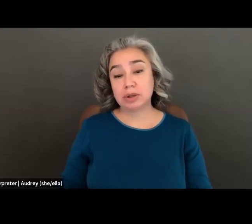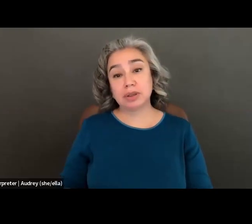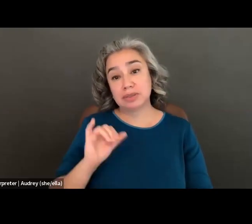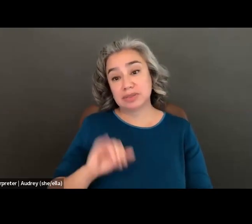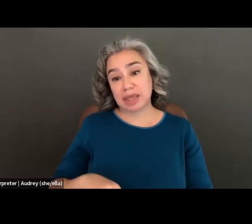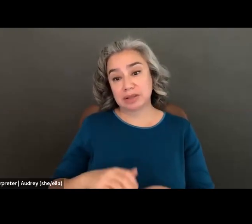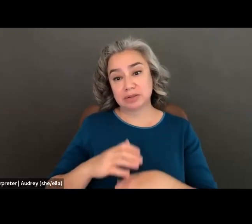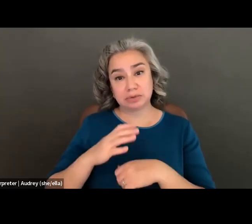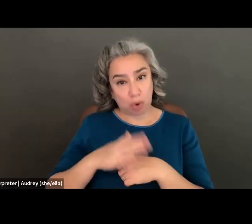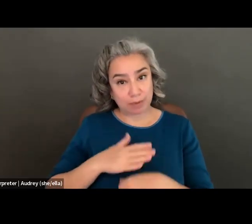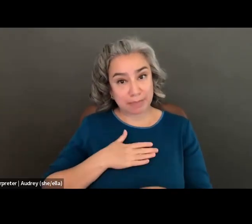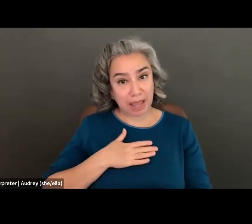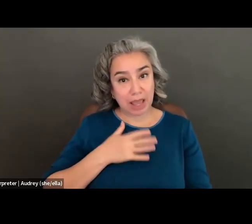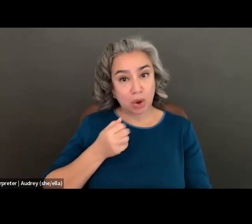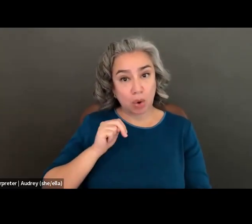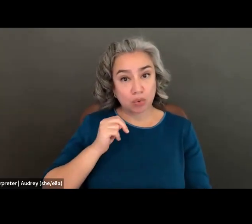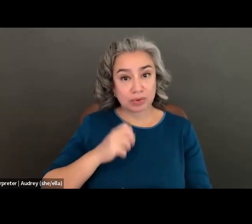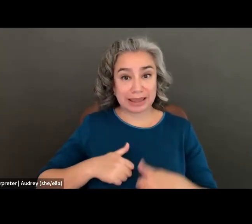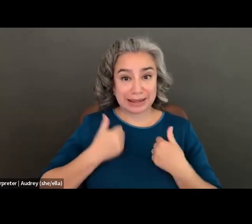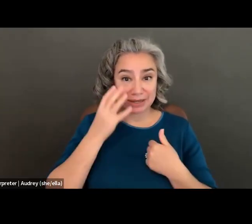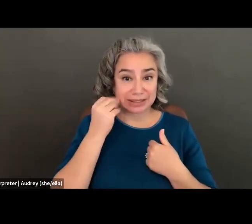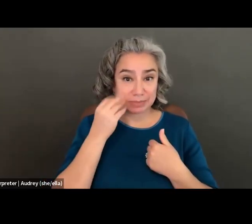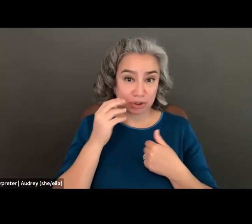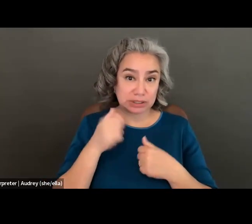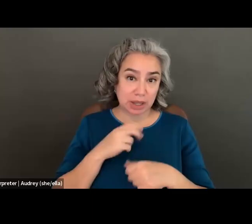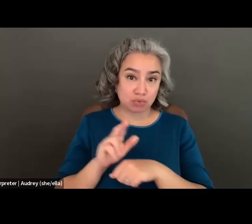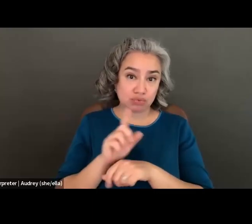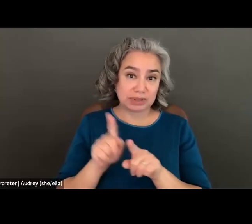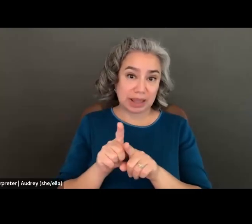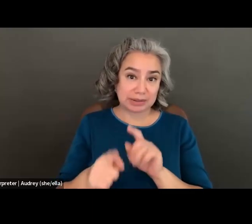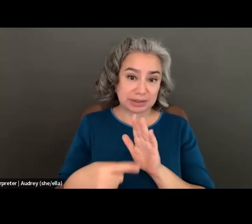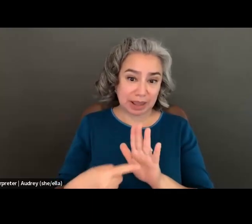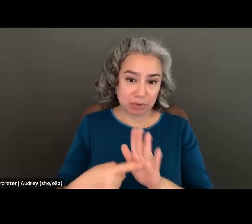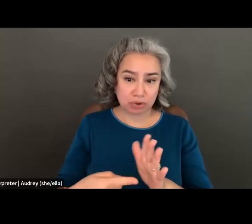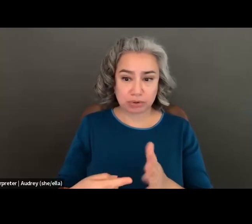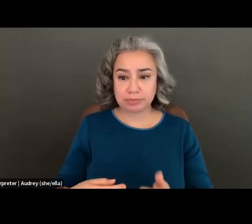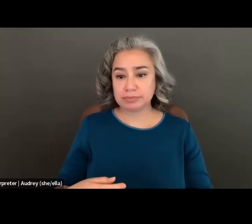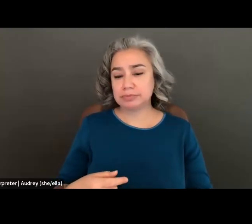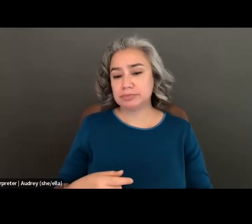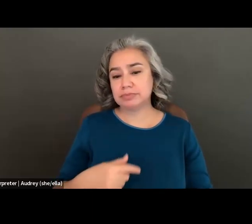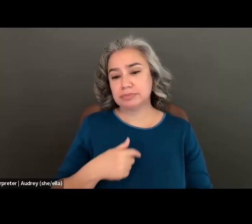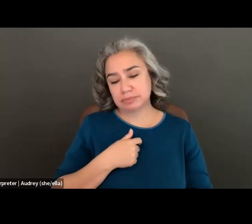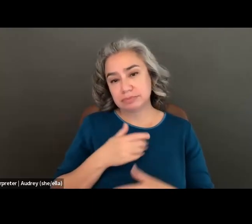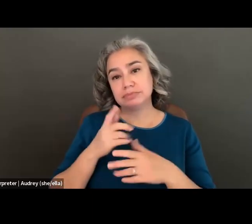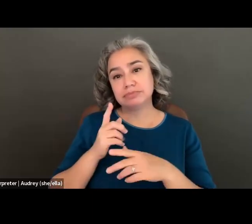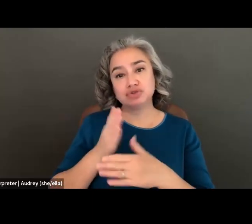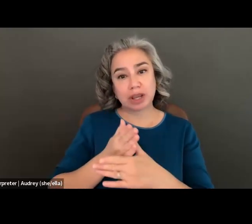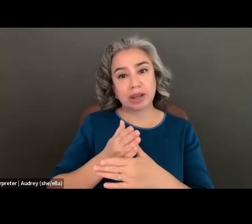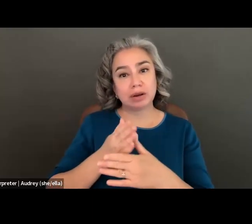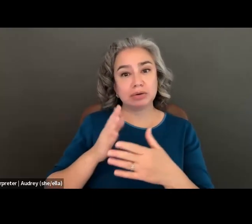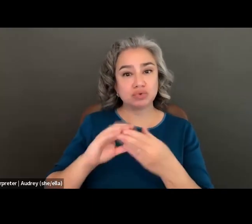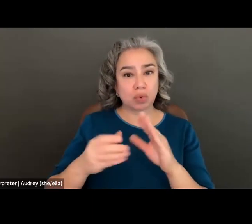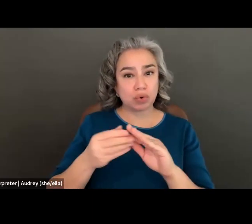own lived experience as example. My story gets shared on various platforms